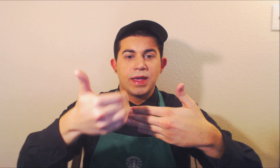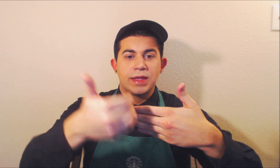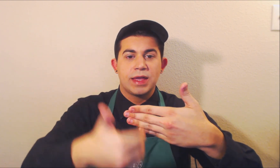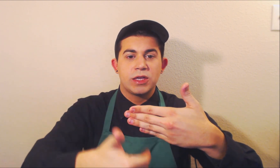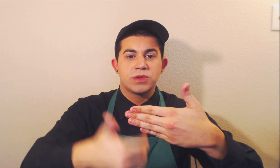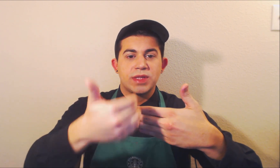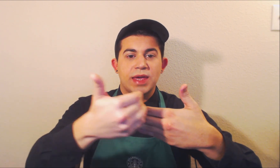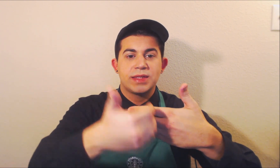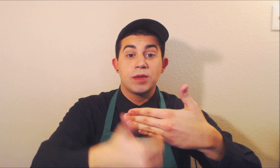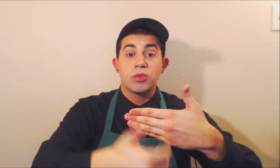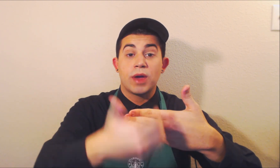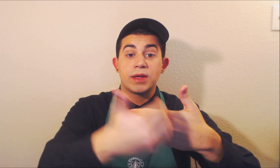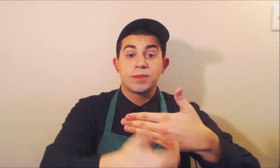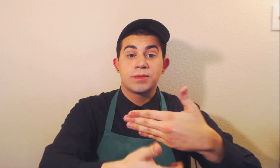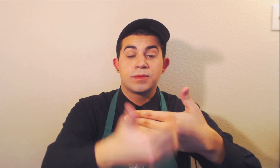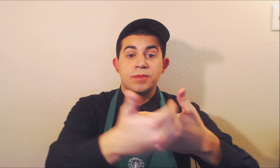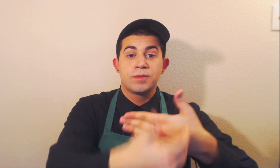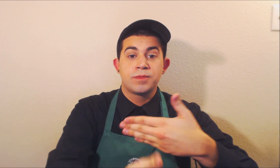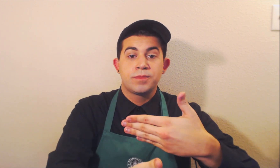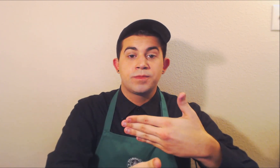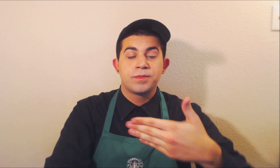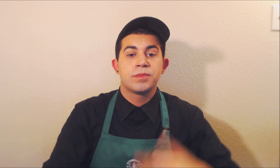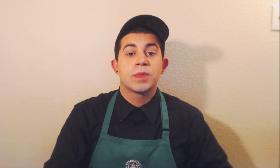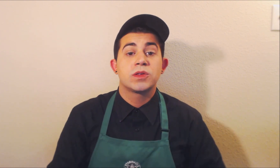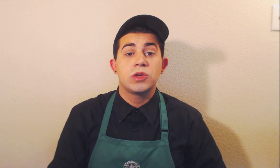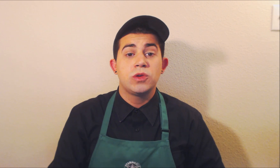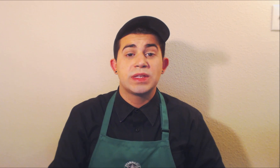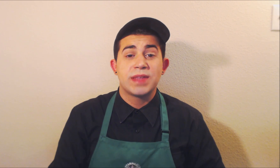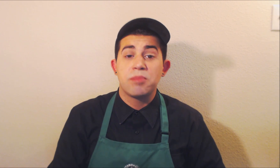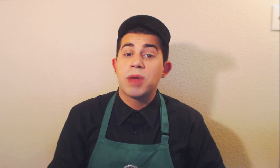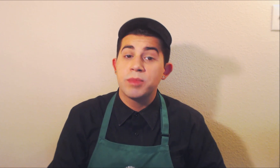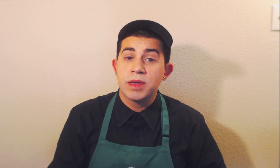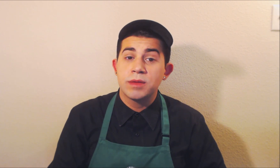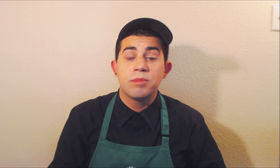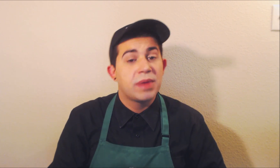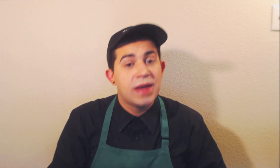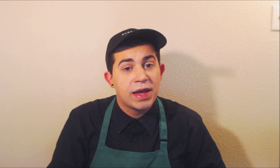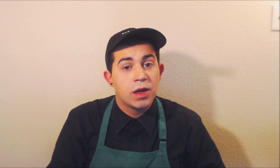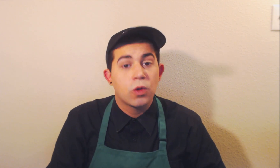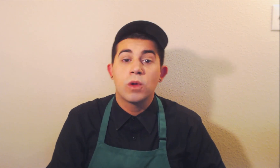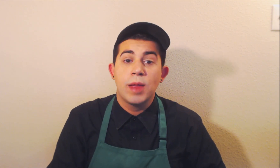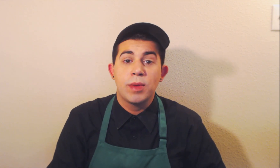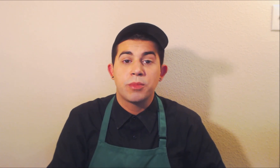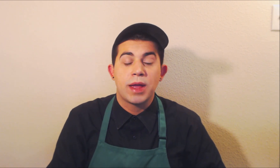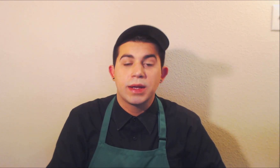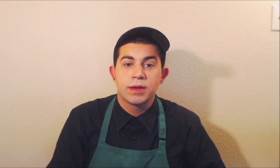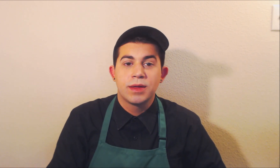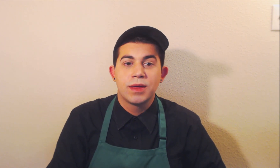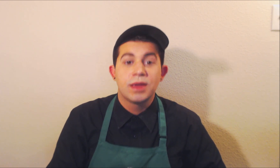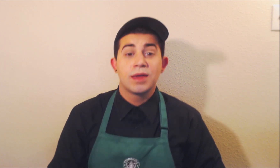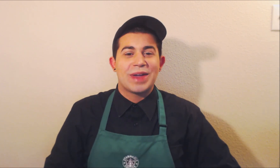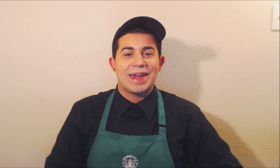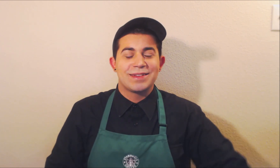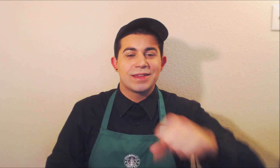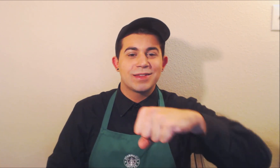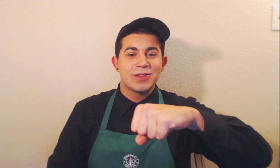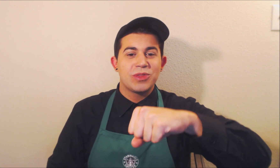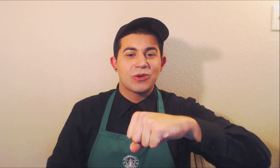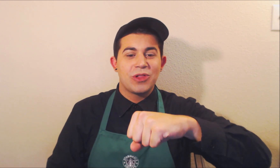bit and like you're slicing bread. So you can say pumpkin, banana, or lemon bread. Okay, so with your